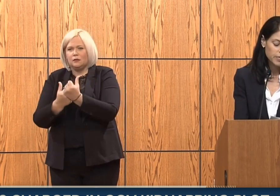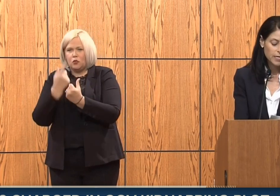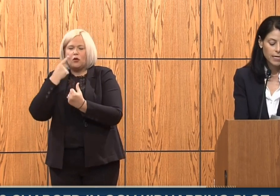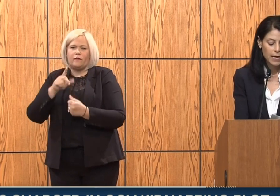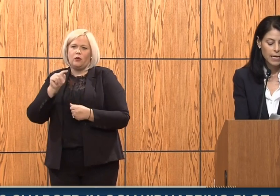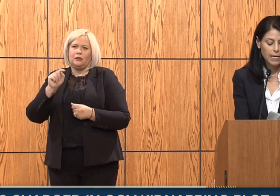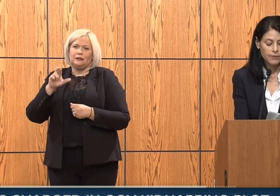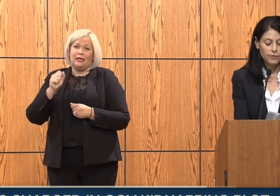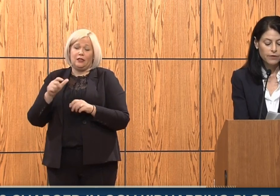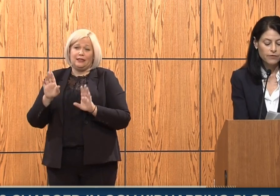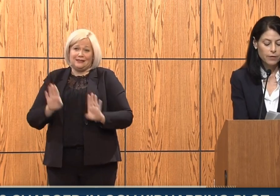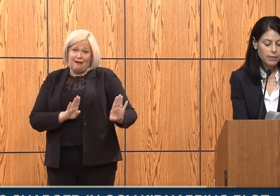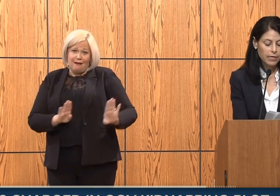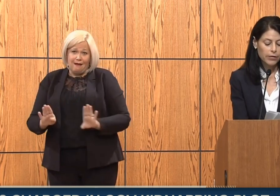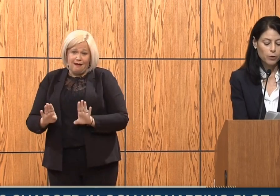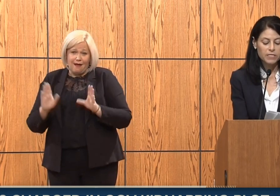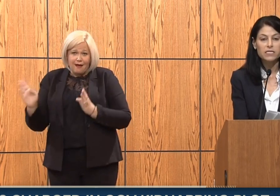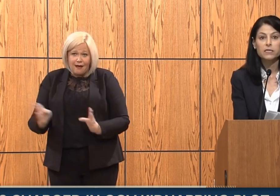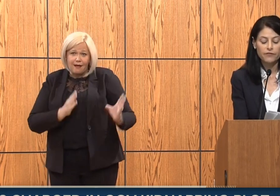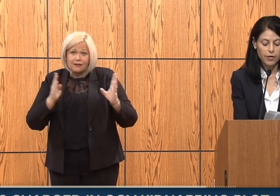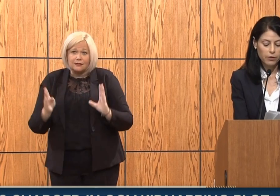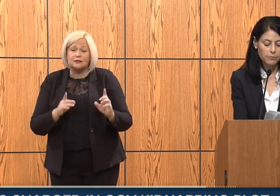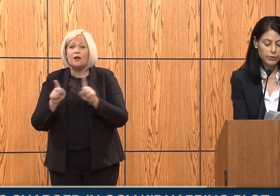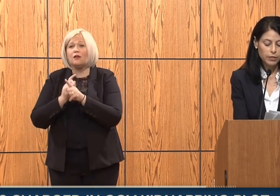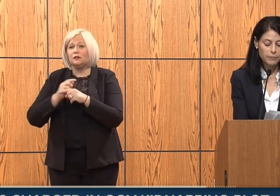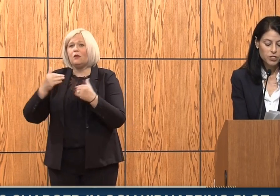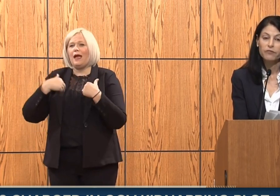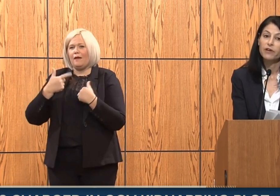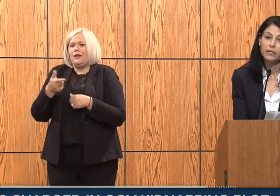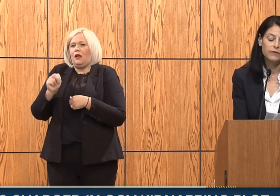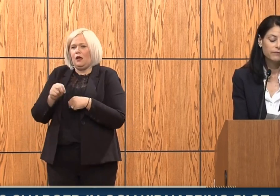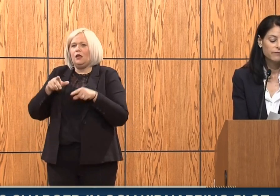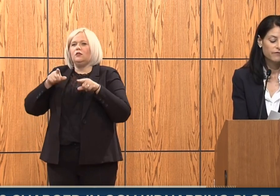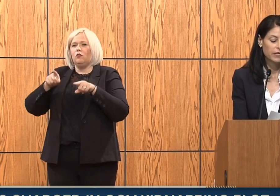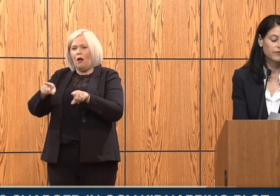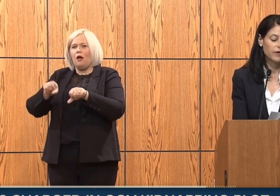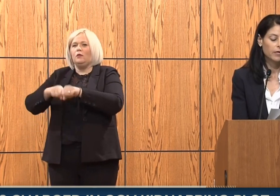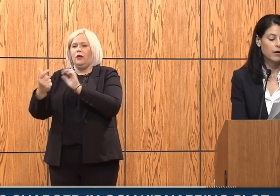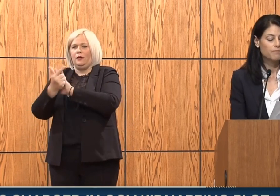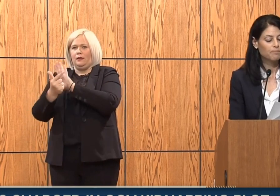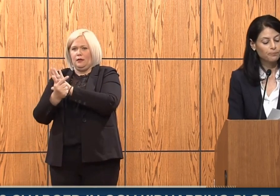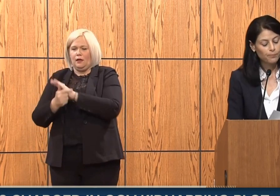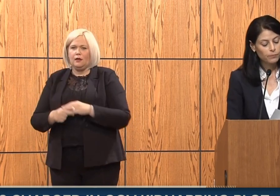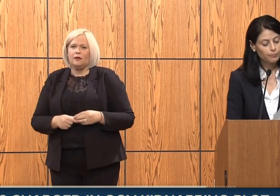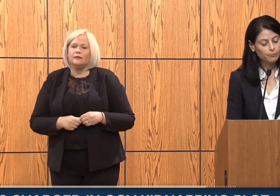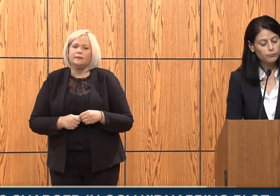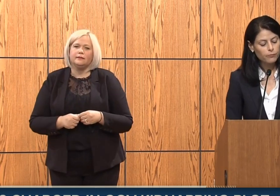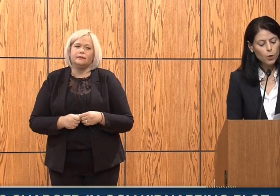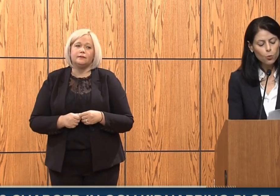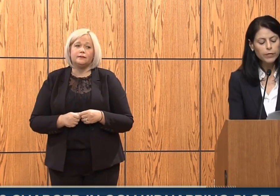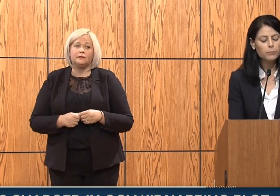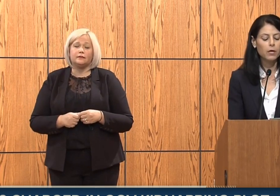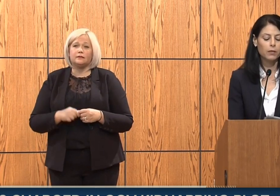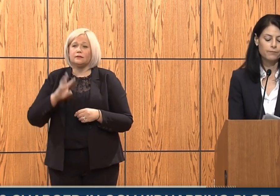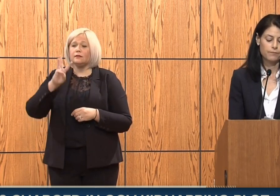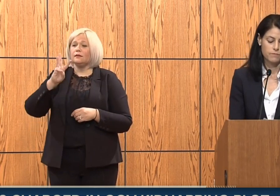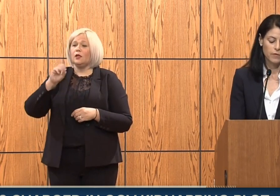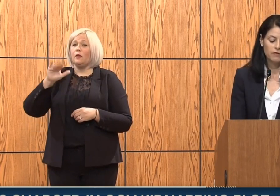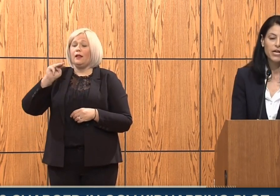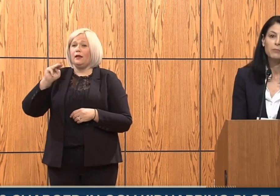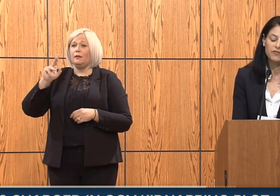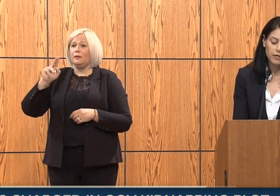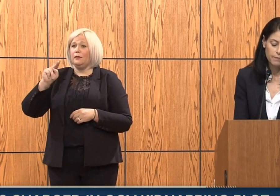terrorist acts, and carrying or possessing a firearm during the commission of a felony, felony firearm. William